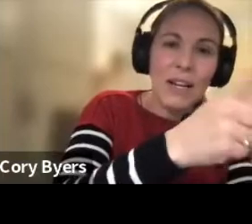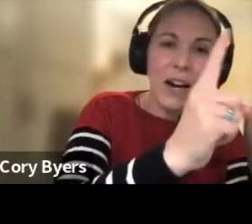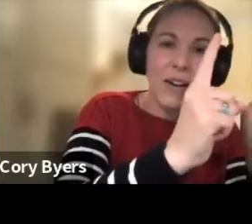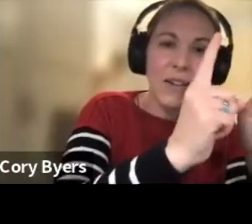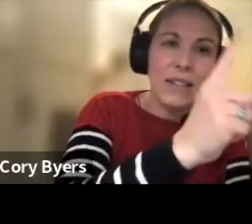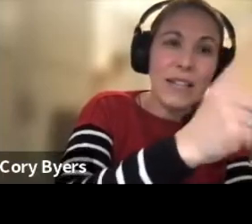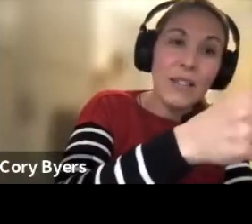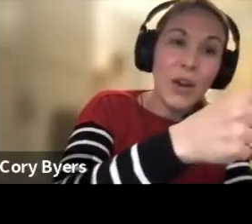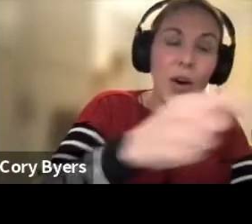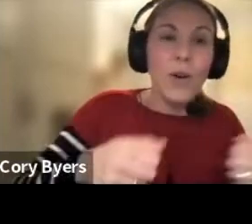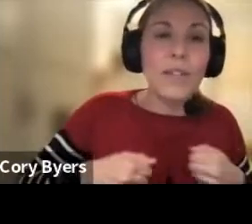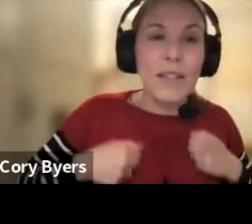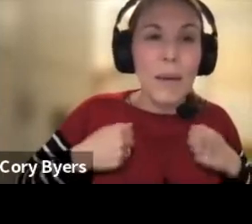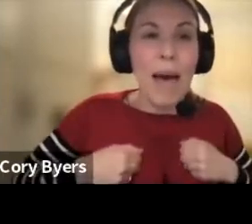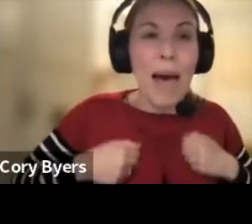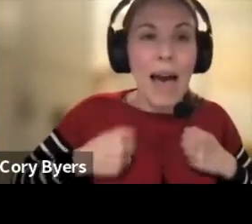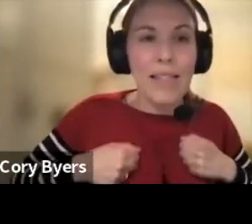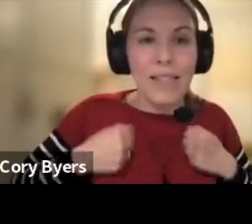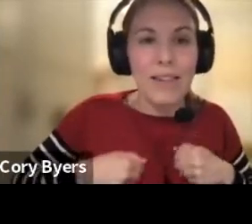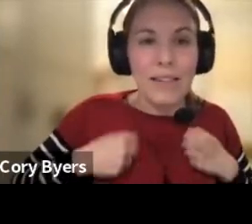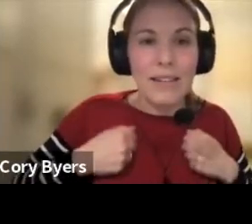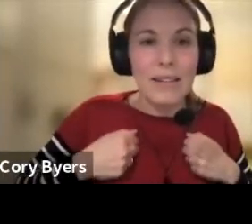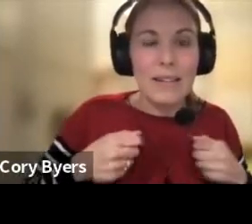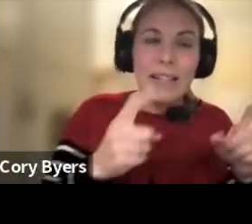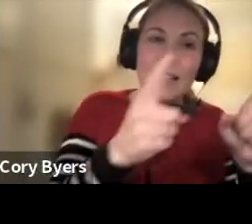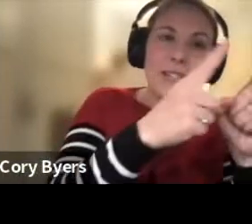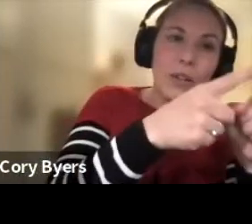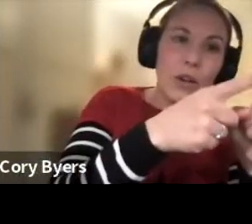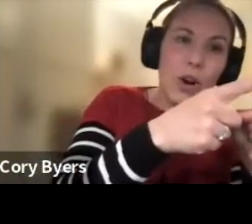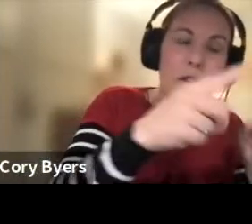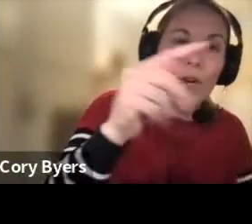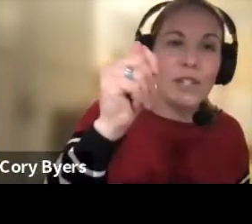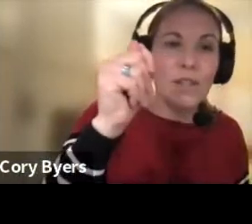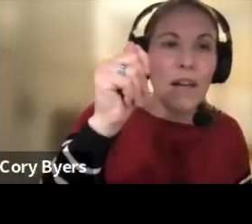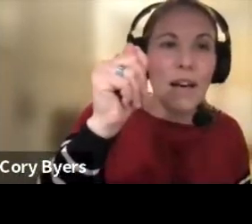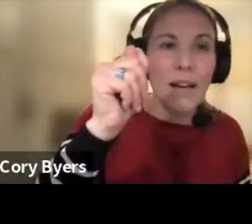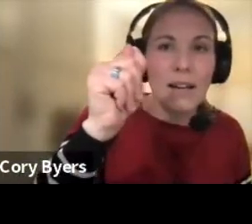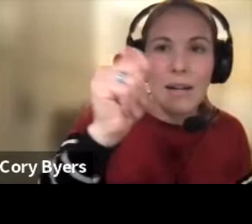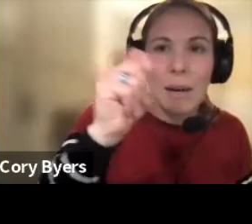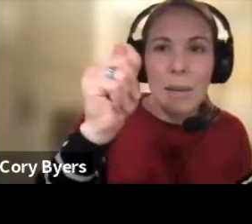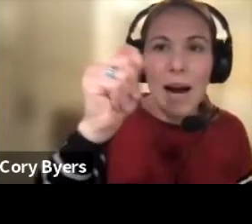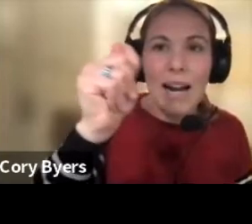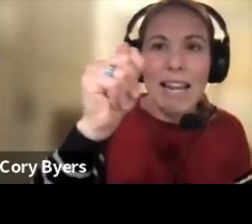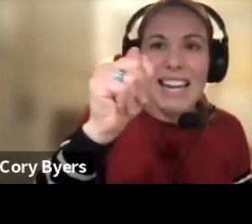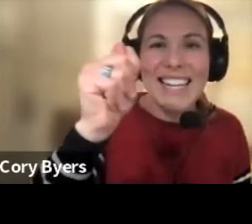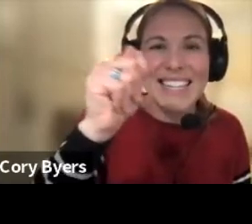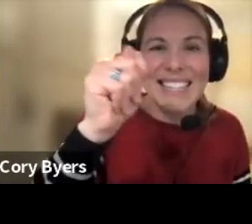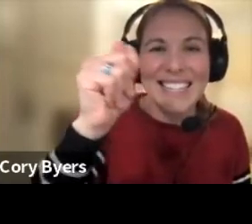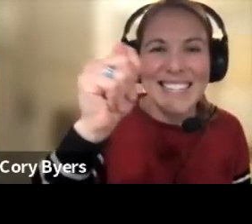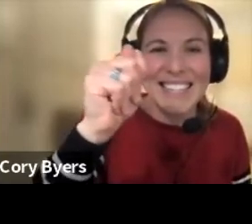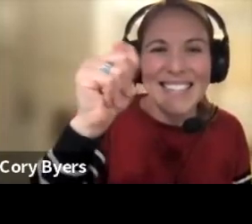you want to go. Let's go to the bath. Let's go to the potty.